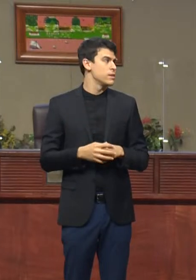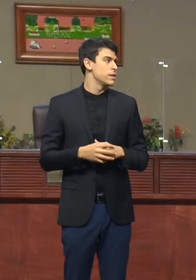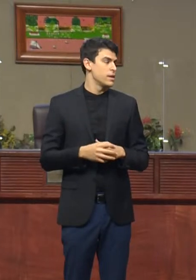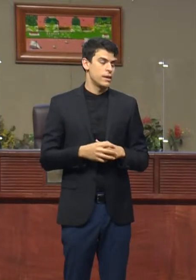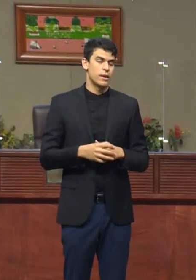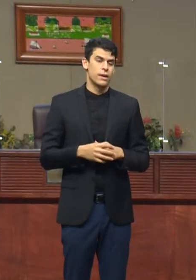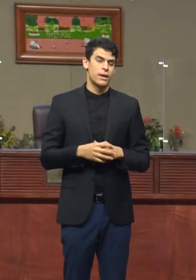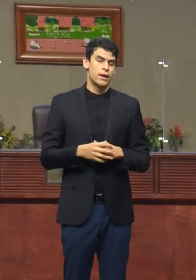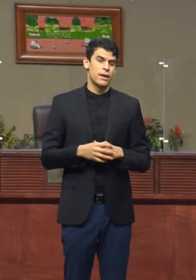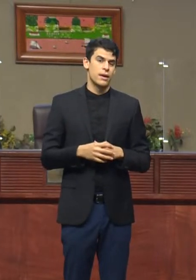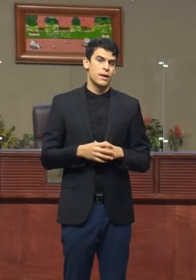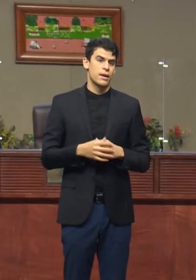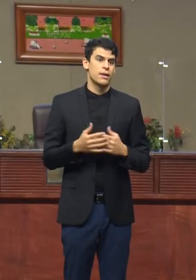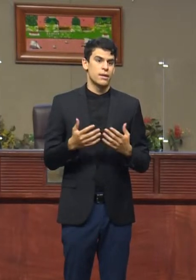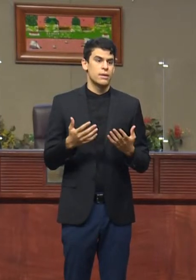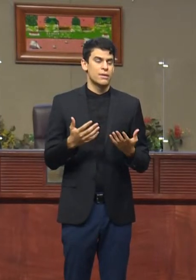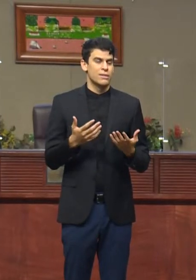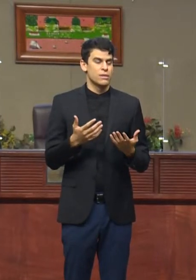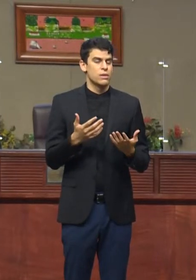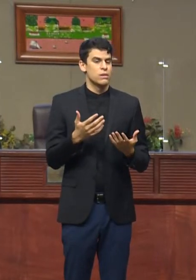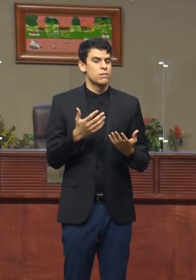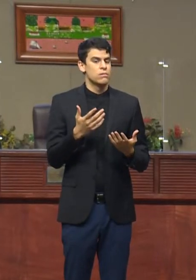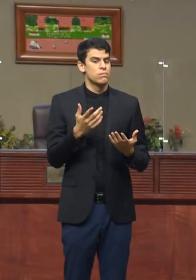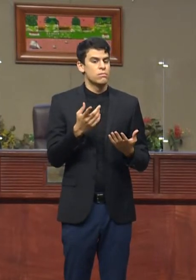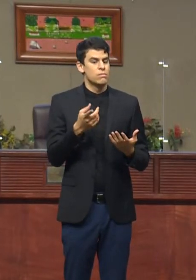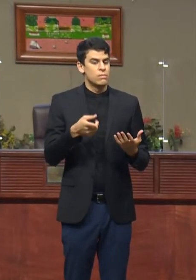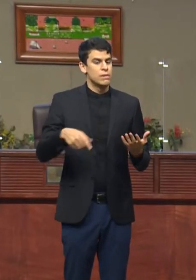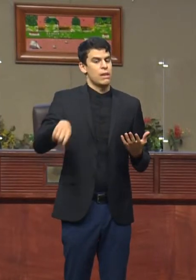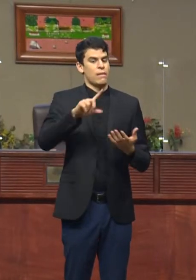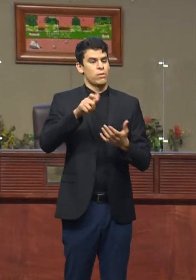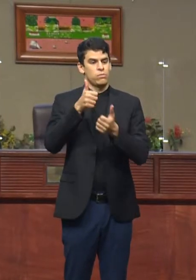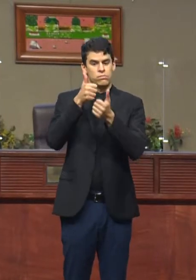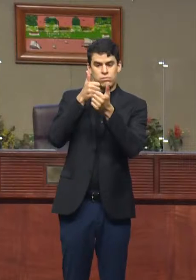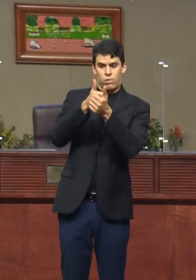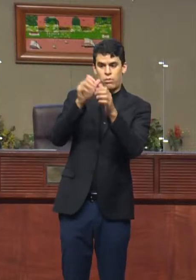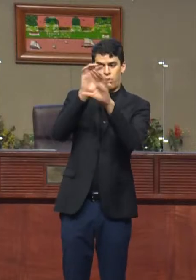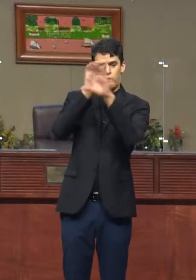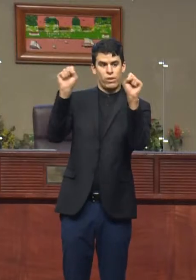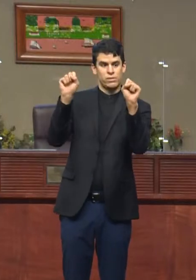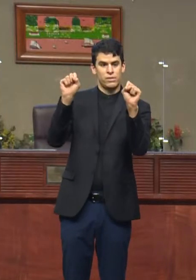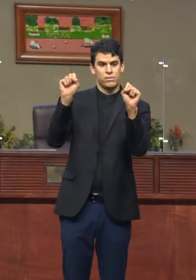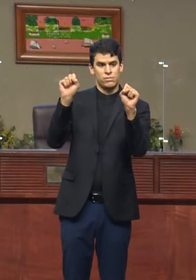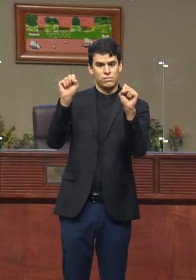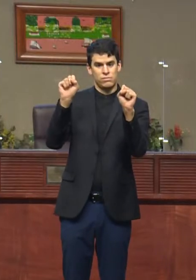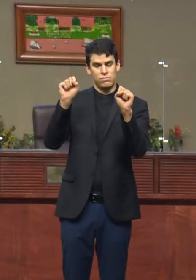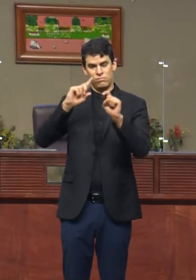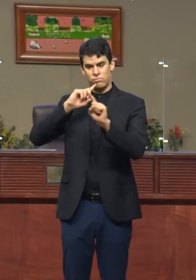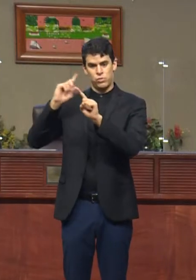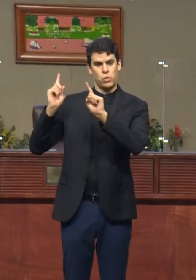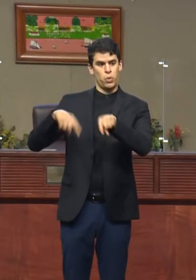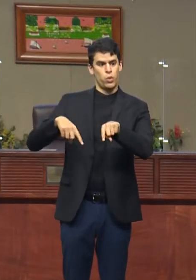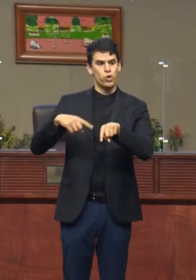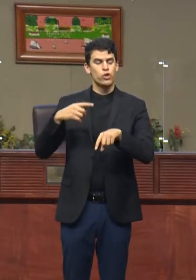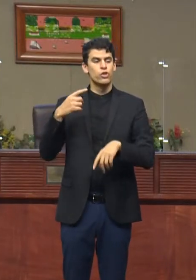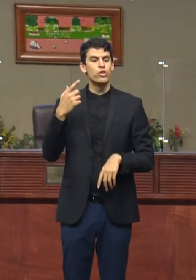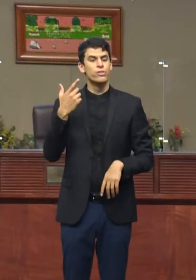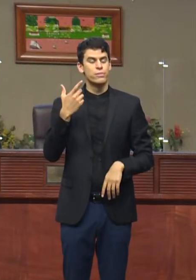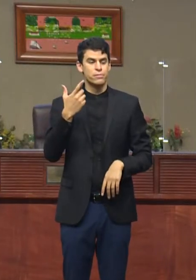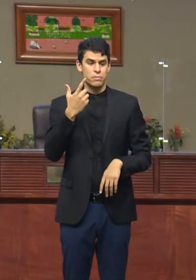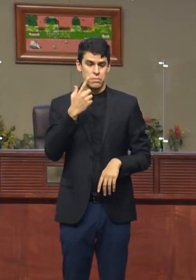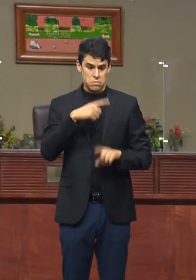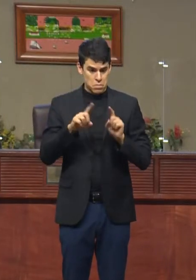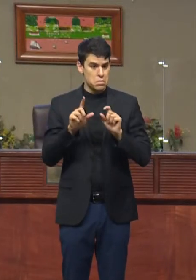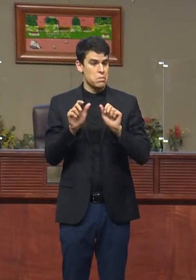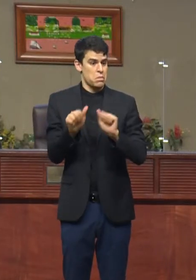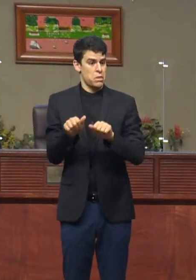they will have to comply with the president's executive order, but it's possible there will be other individuals